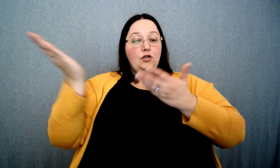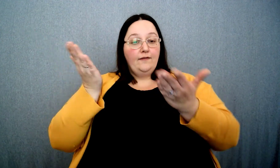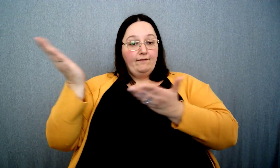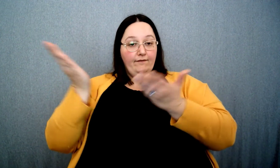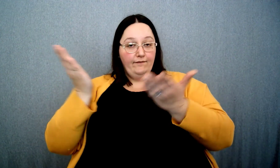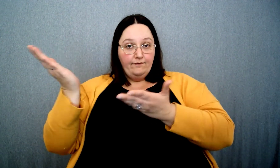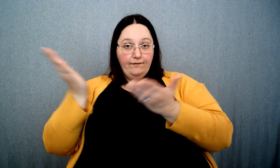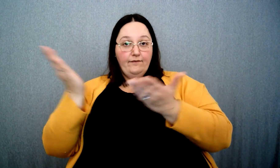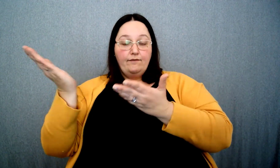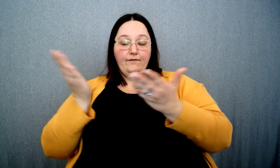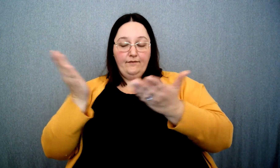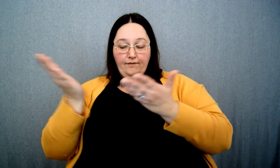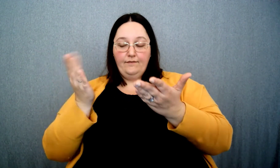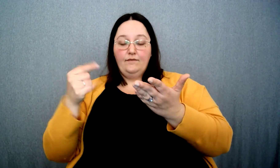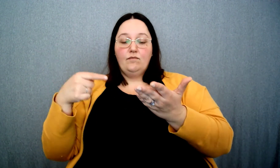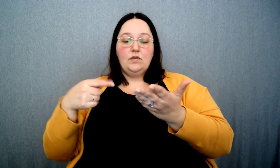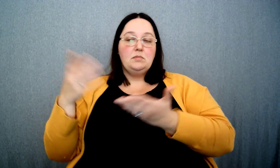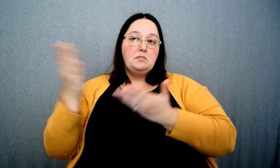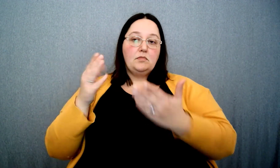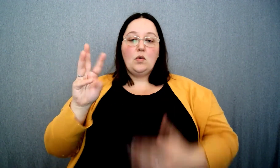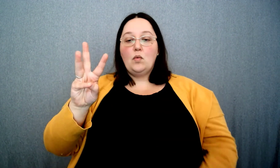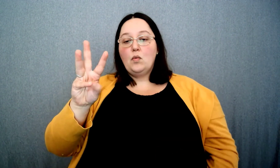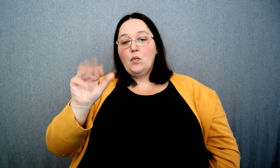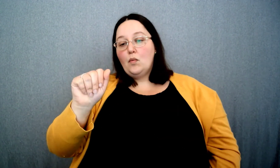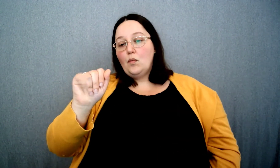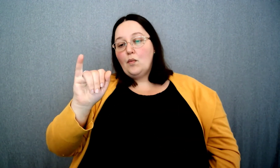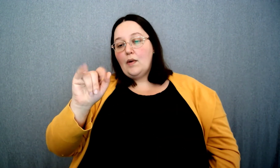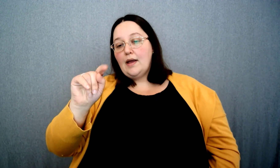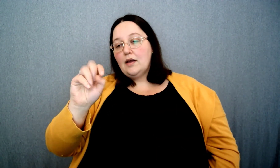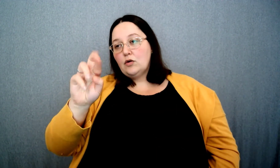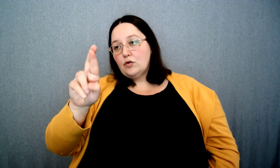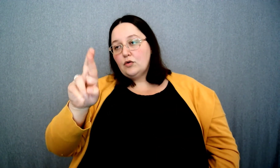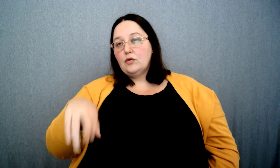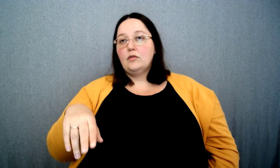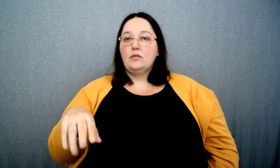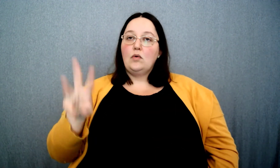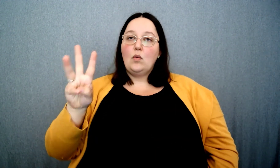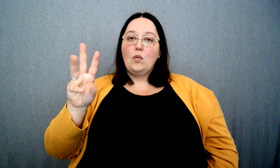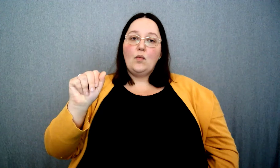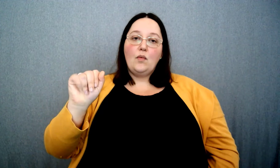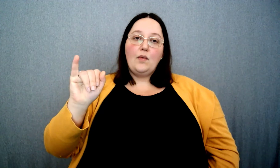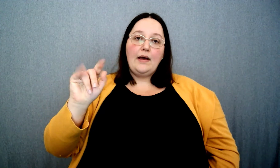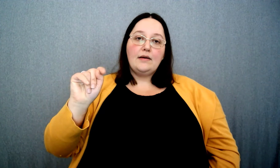Serve, service, waiter, waitress, all the same sign.